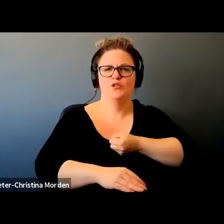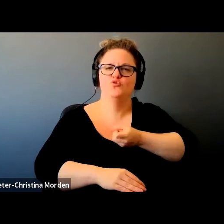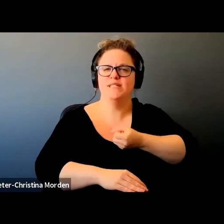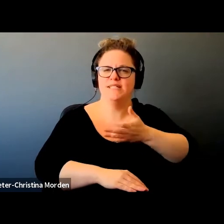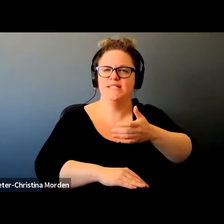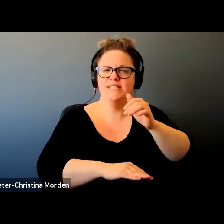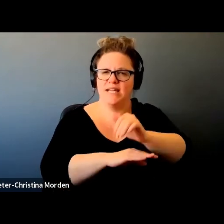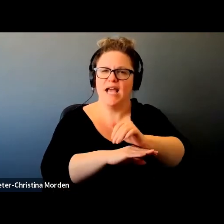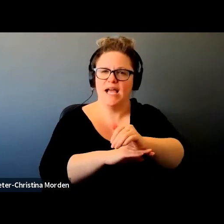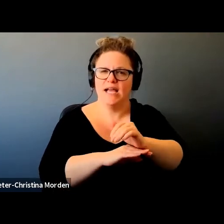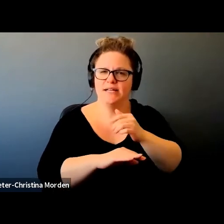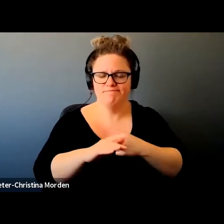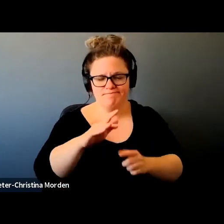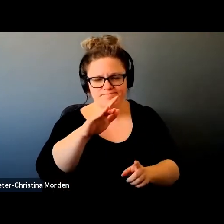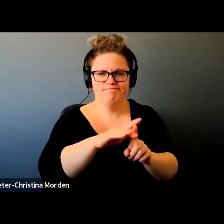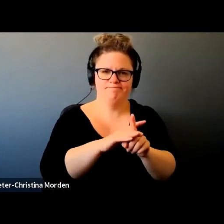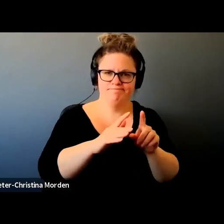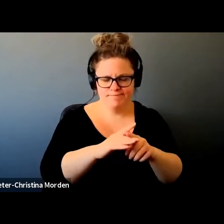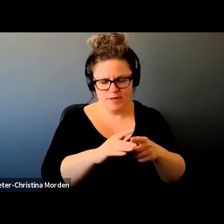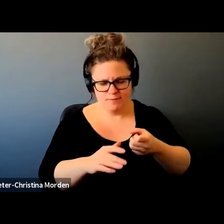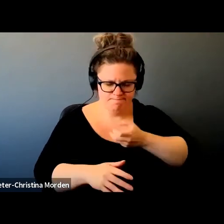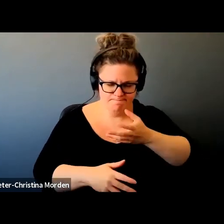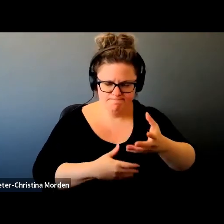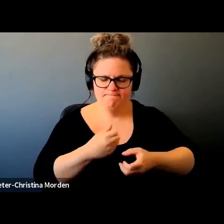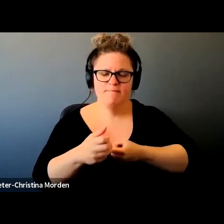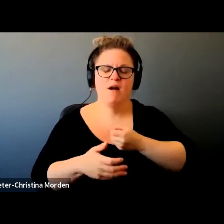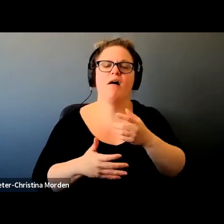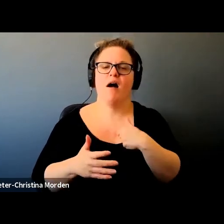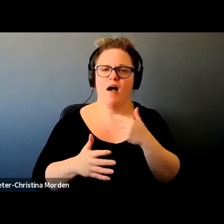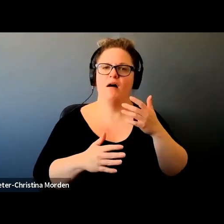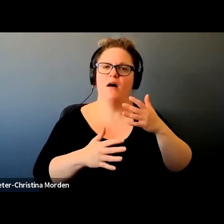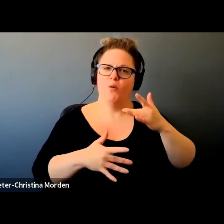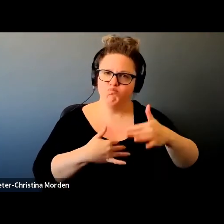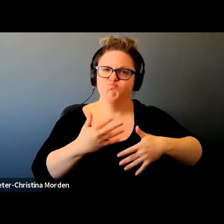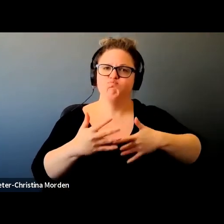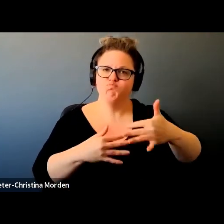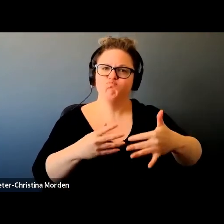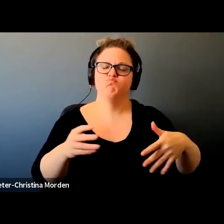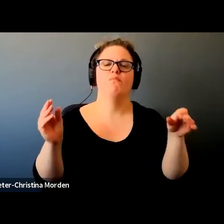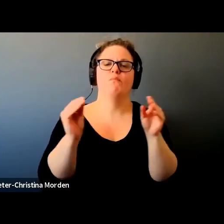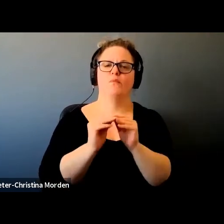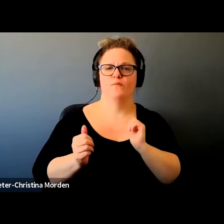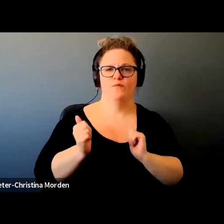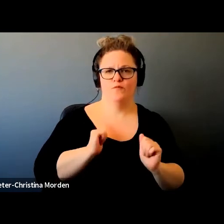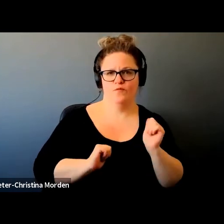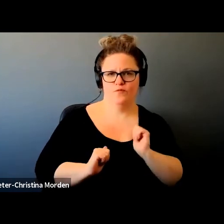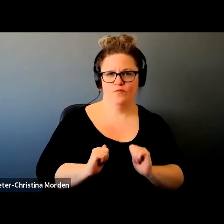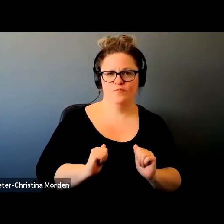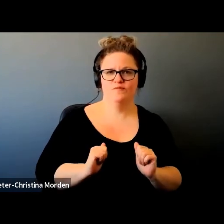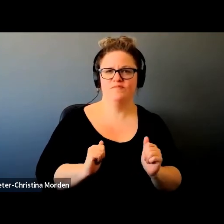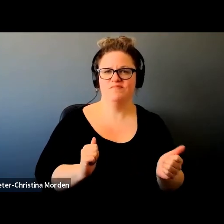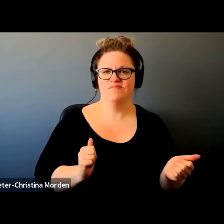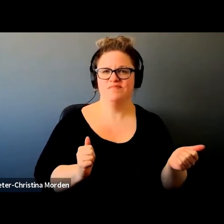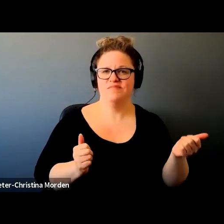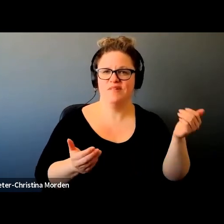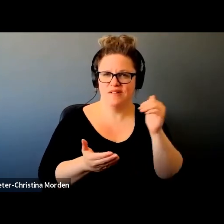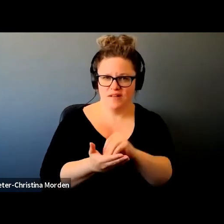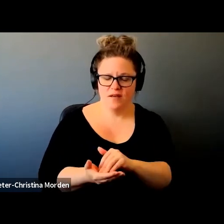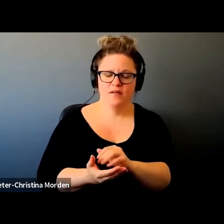up having performance back in my life and as part of my practice, so